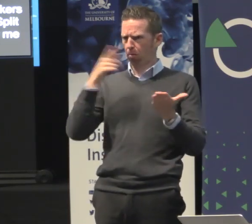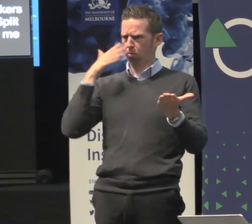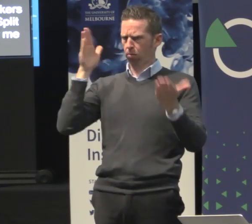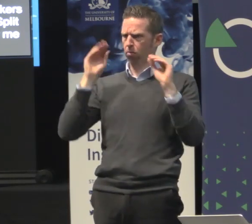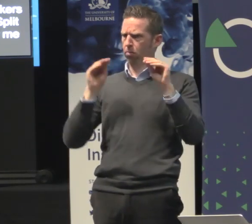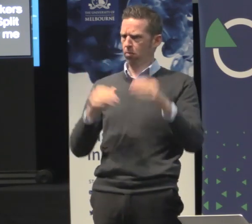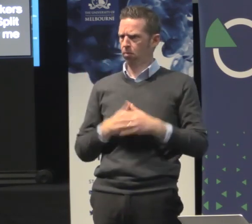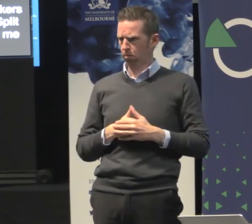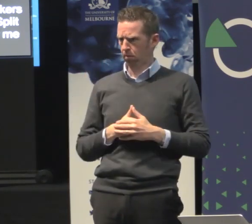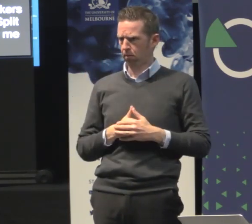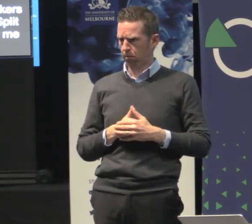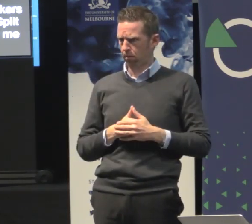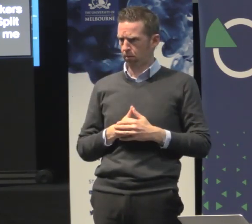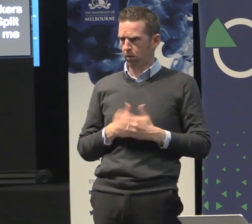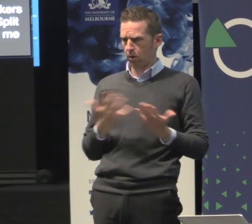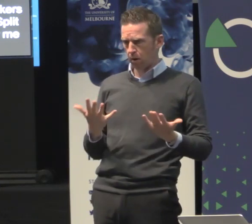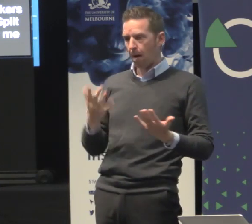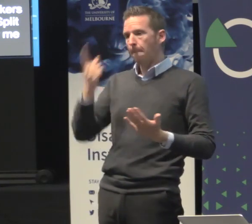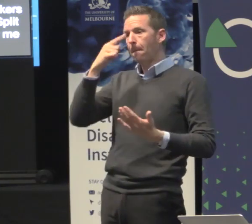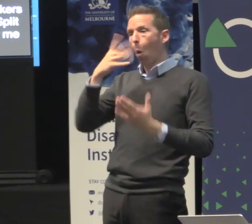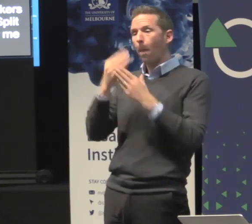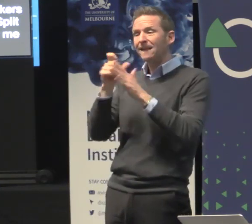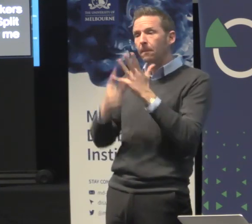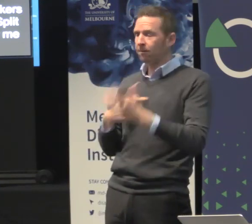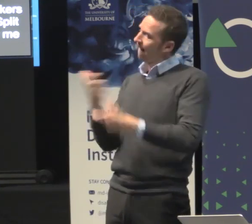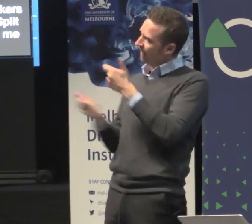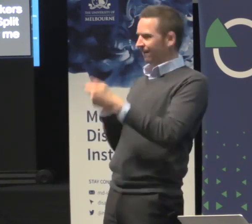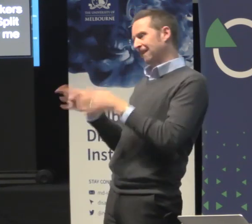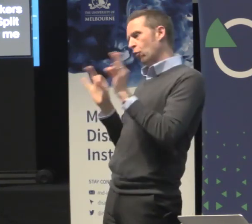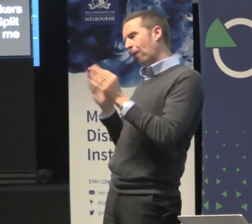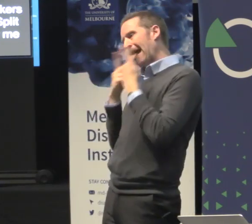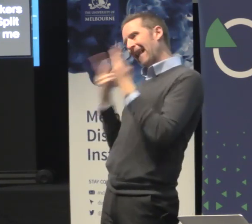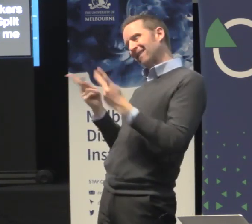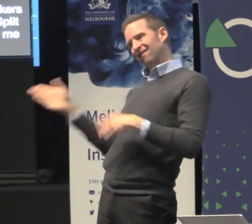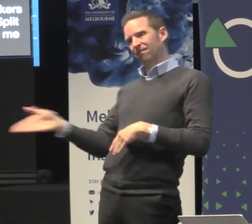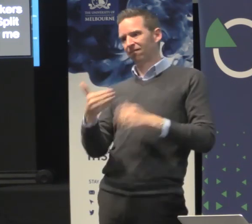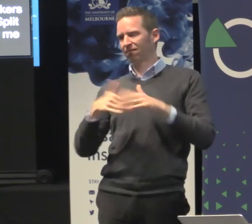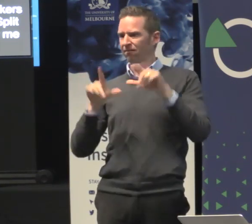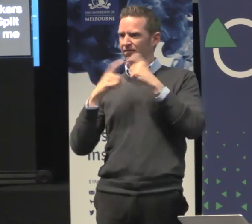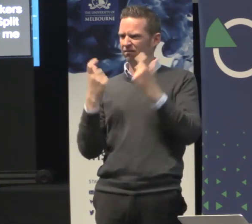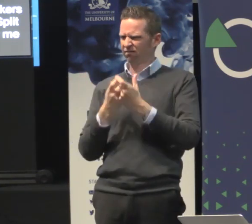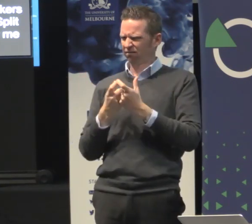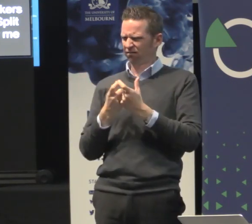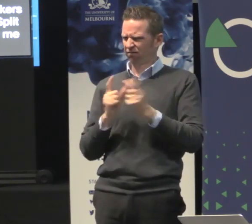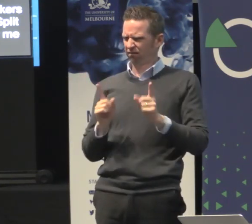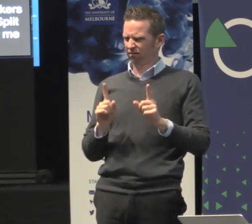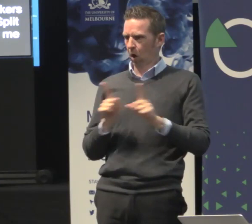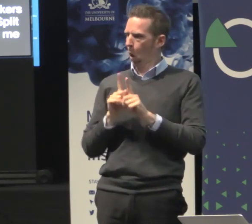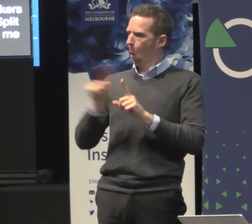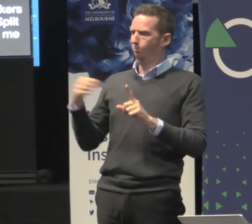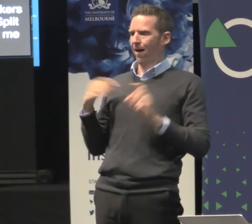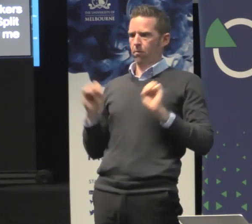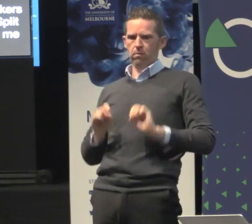with disabilities as special guests, as if we are live